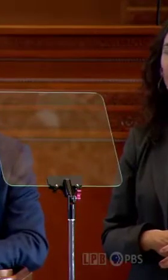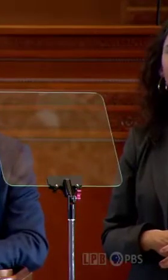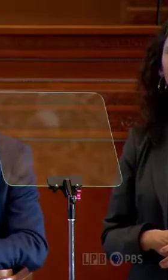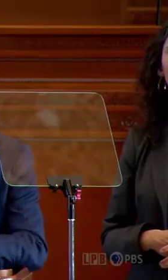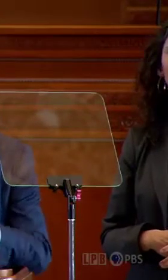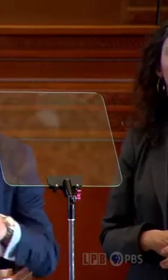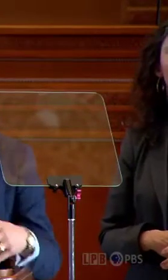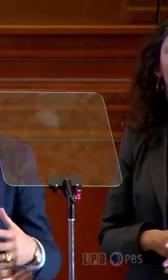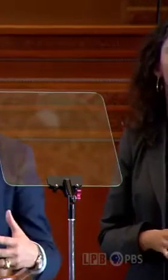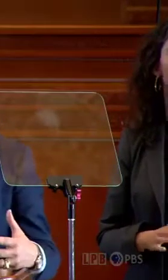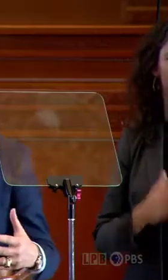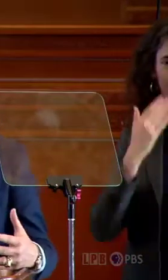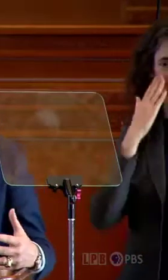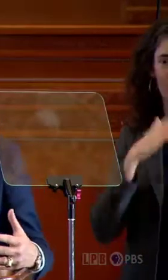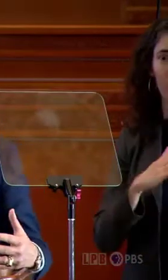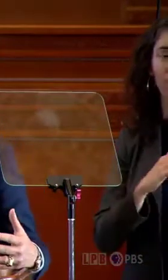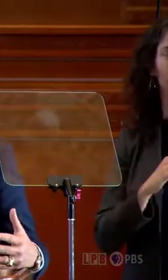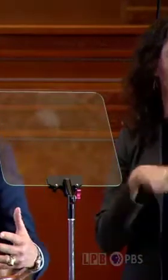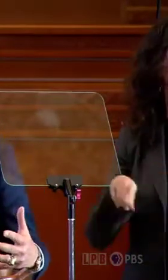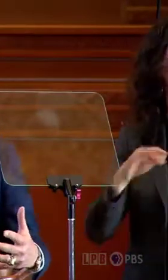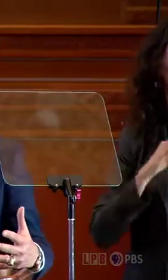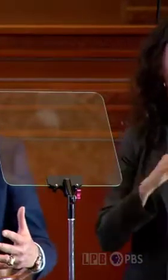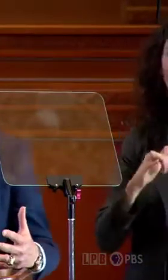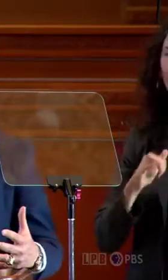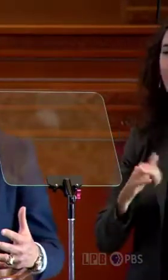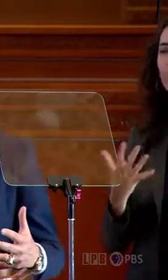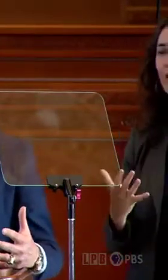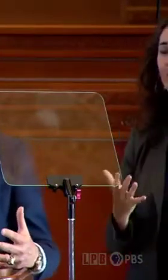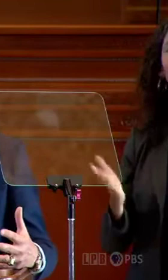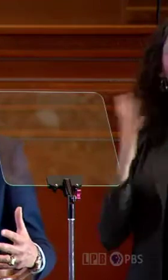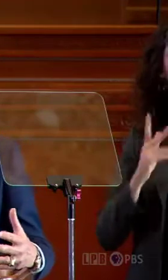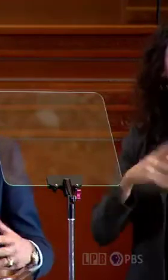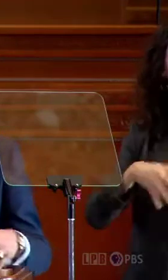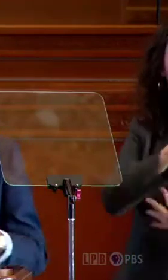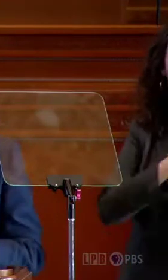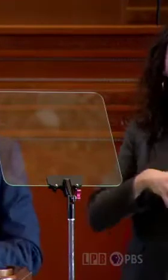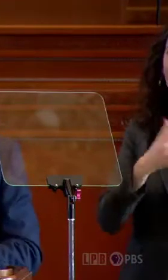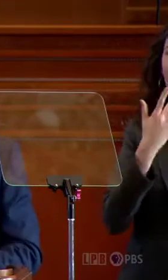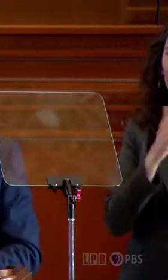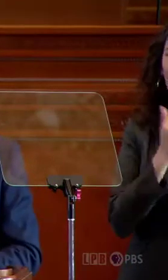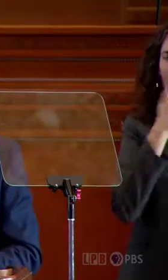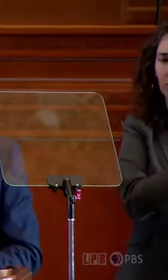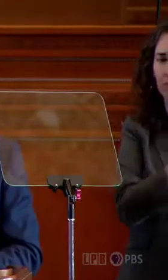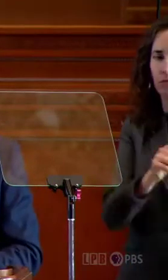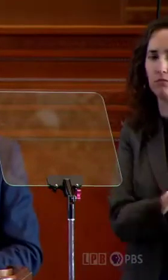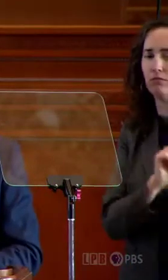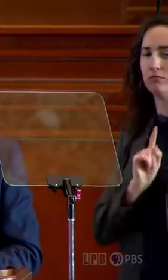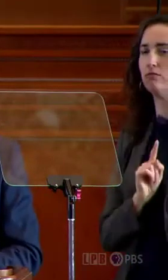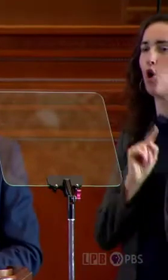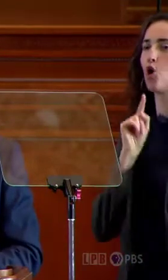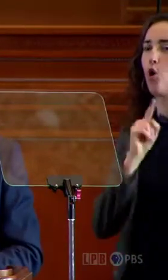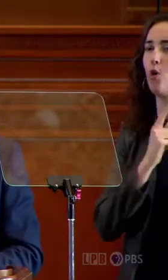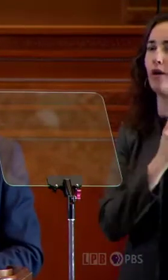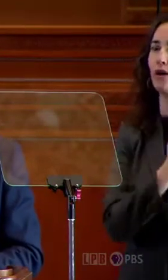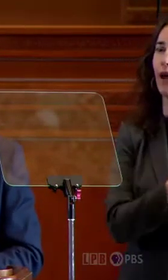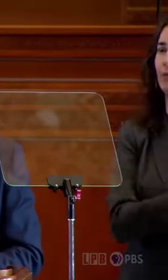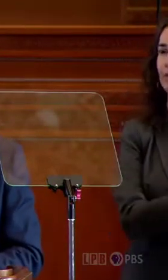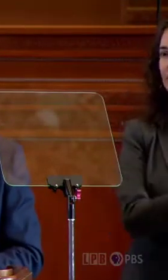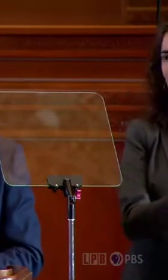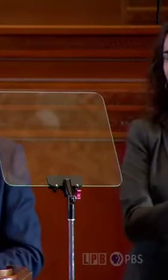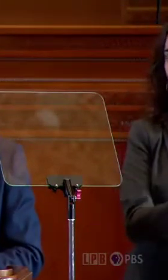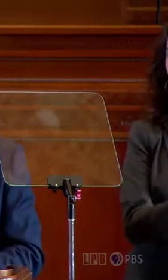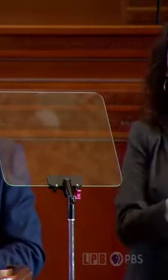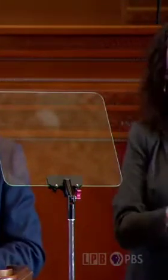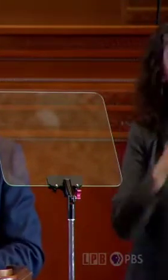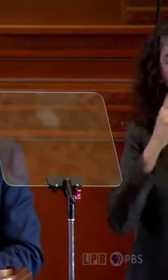that many of you sacrificed seeing loved ones in order to keep them safe. And unfortunately, we've all lost people dear to us